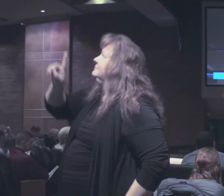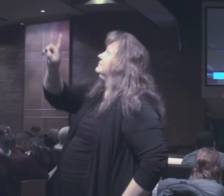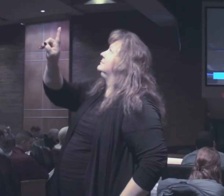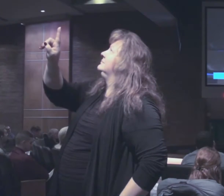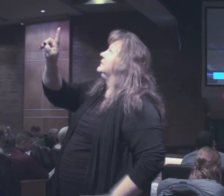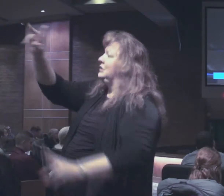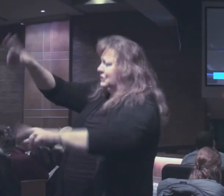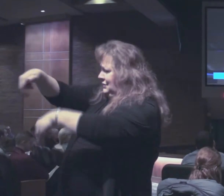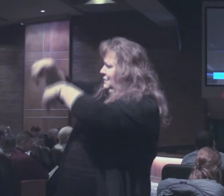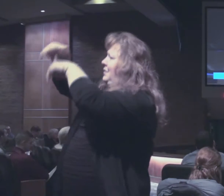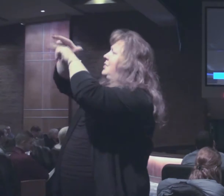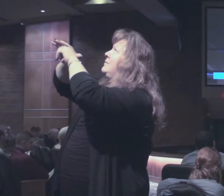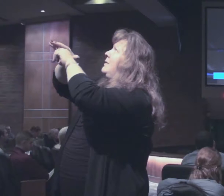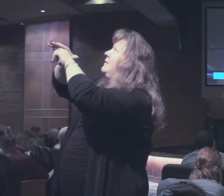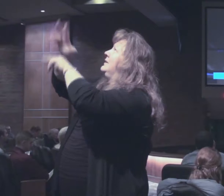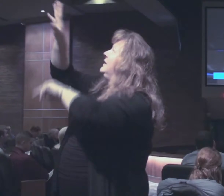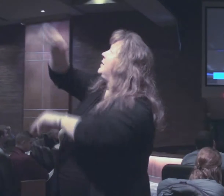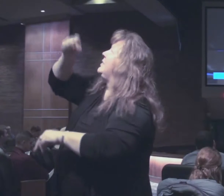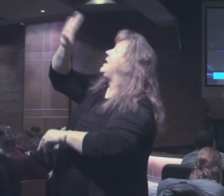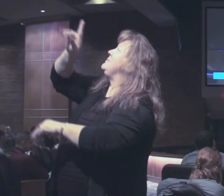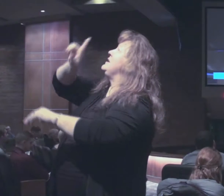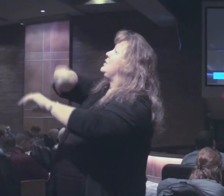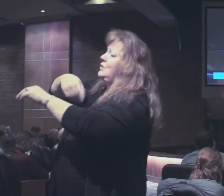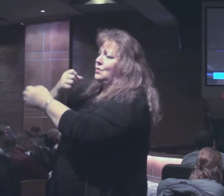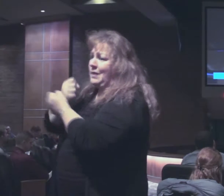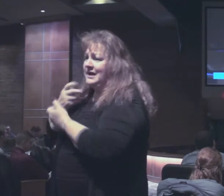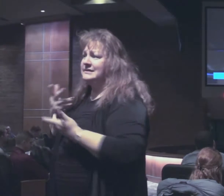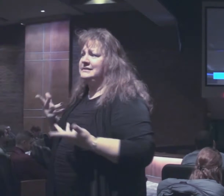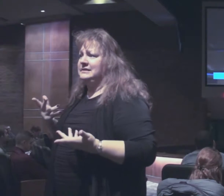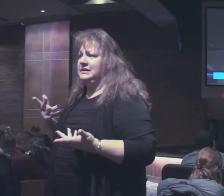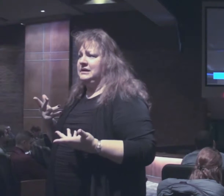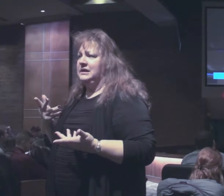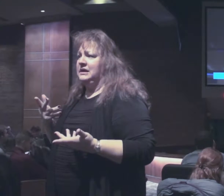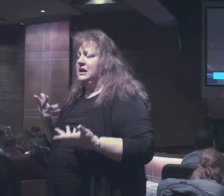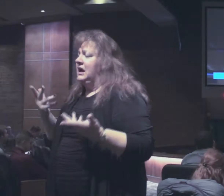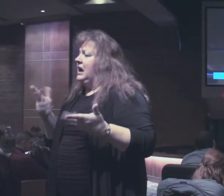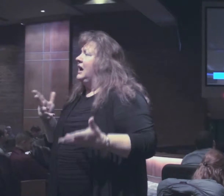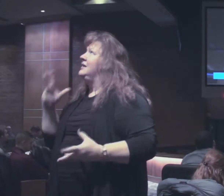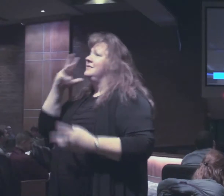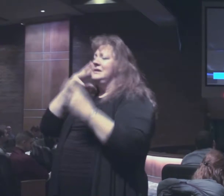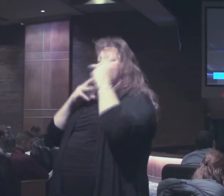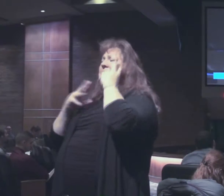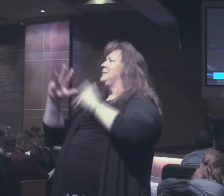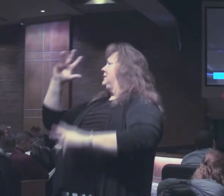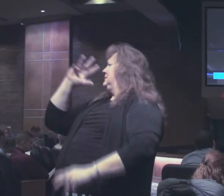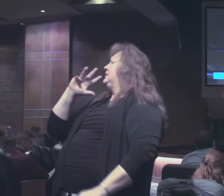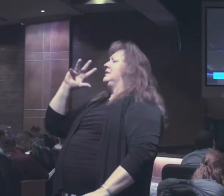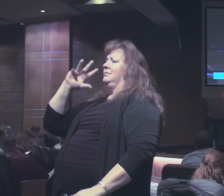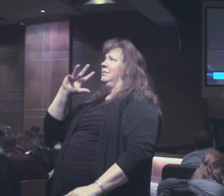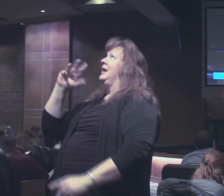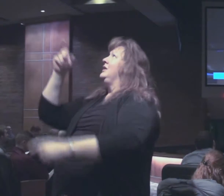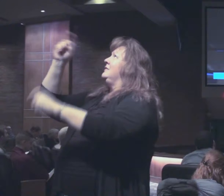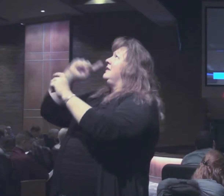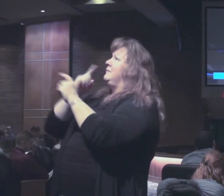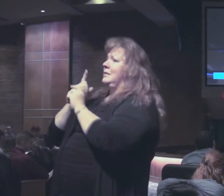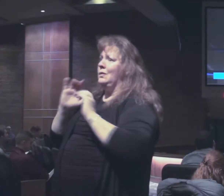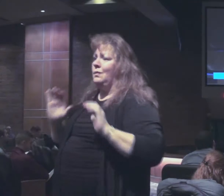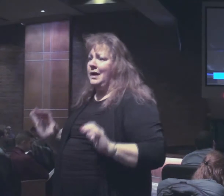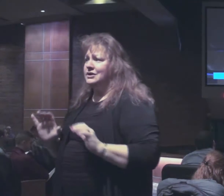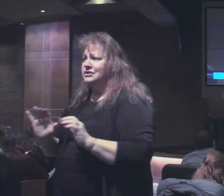to a throne of grace, claiming God's grace that he has already experienced in providing him